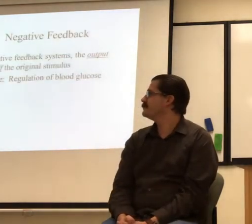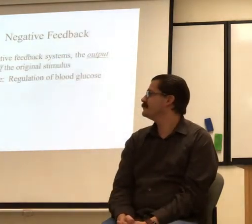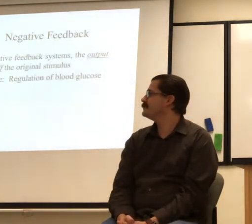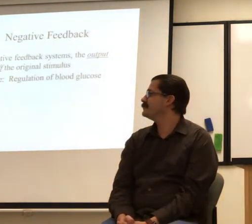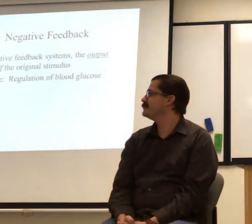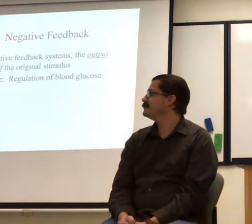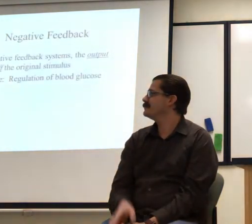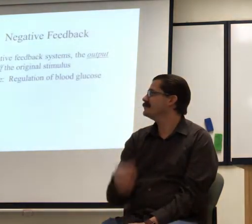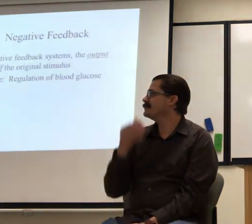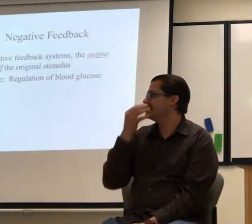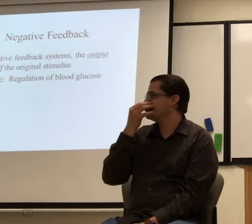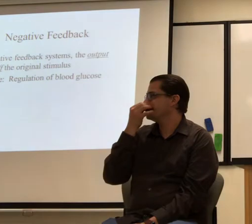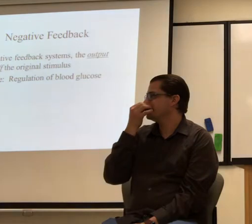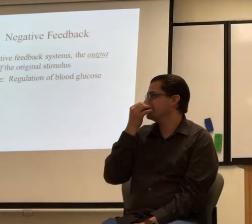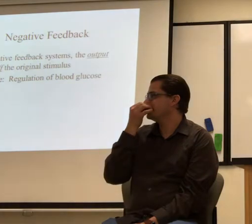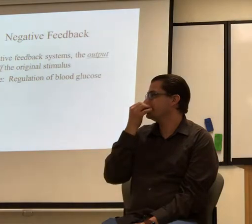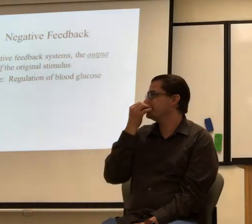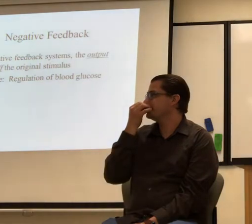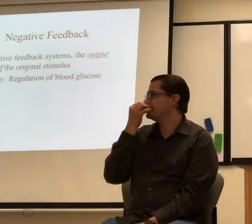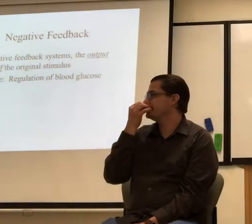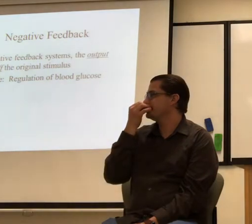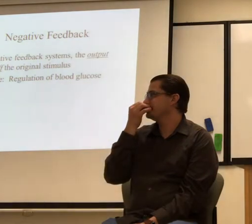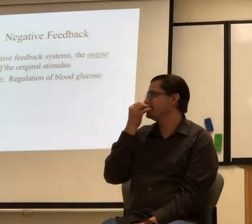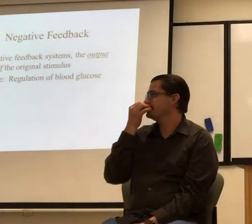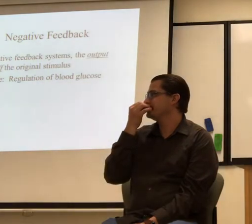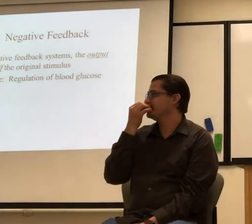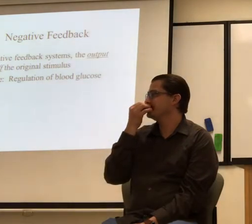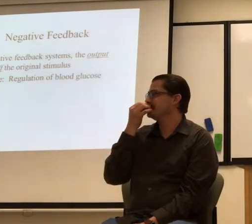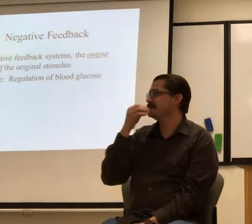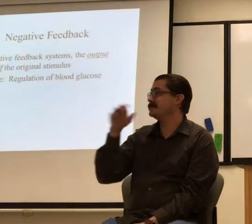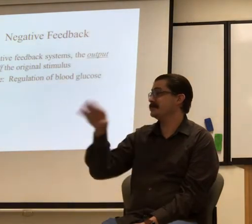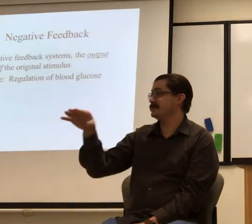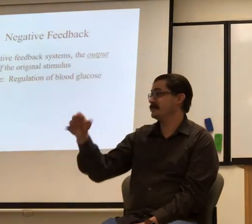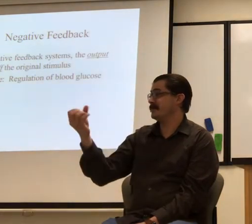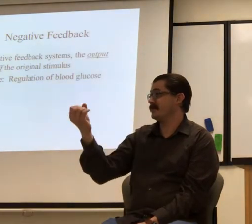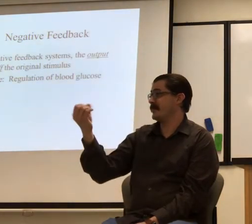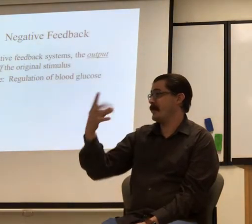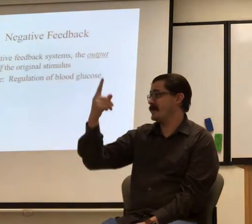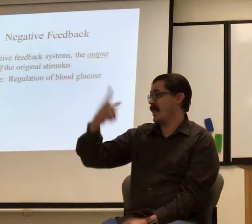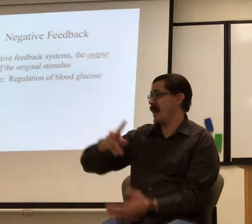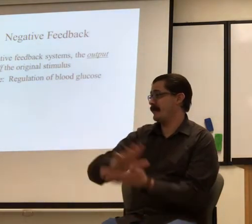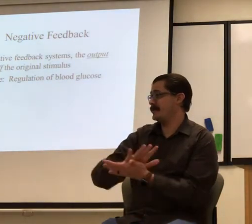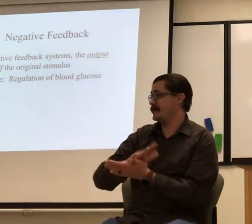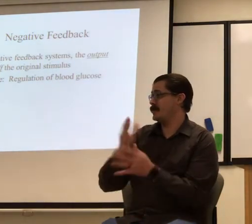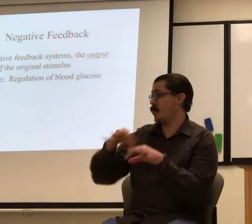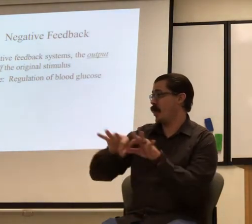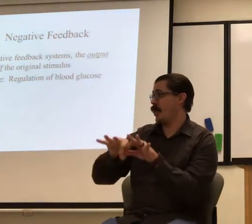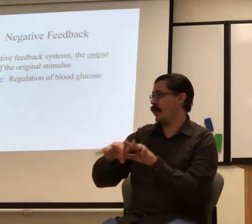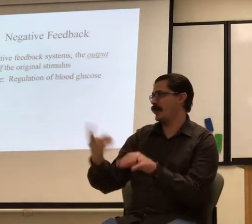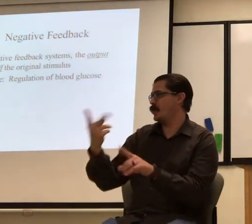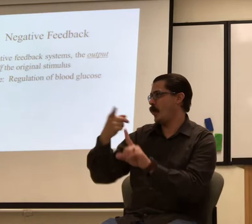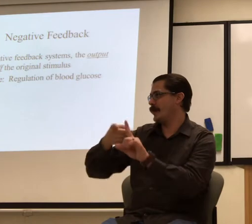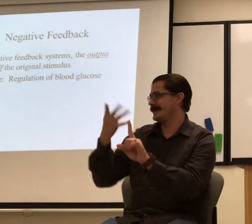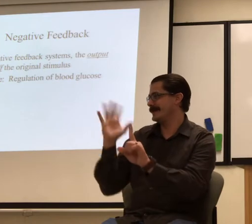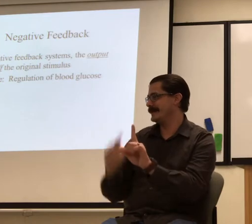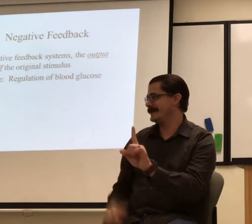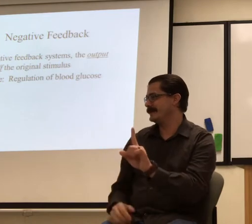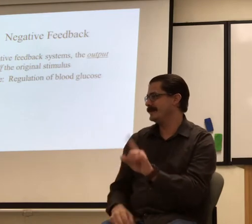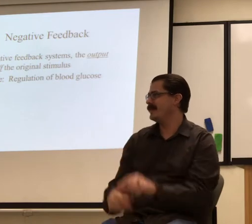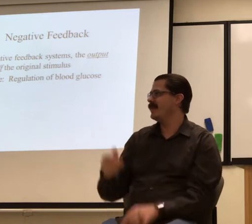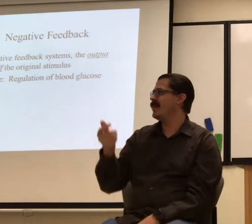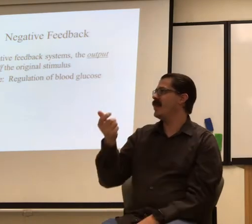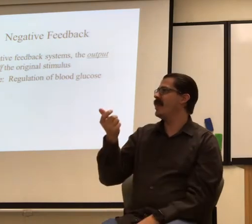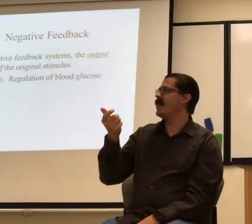I don't know if you guys checked the grade book. For those of you did, how much are the half sheets worth? 2 points. So that gives me a little